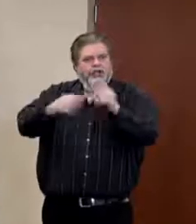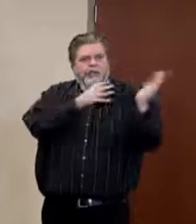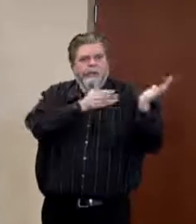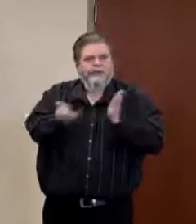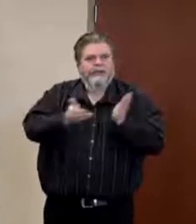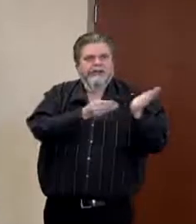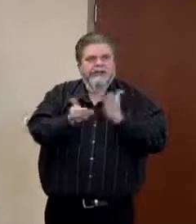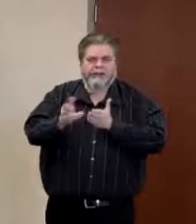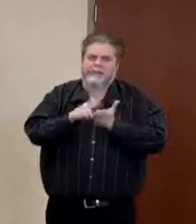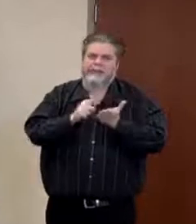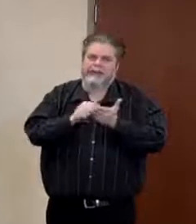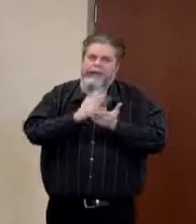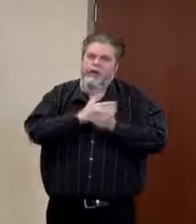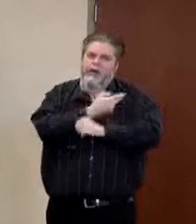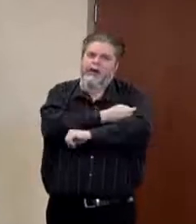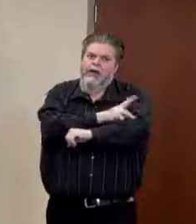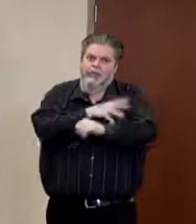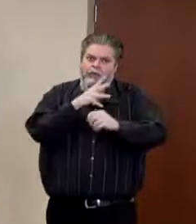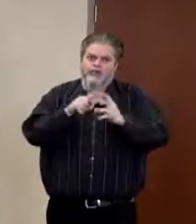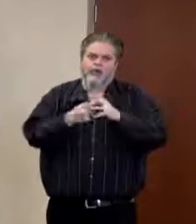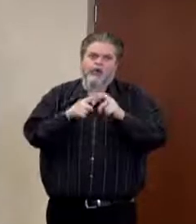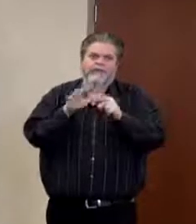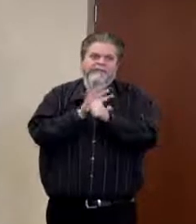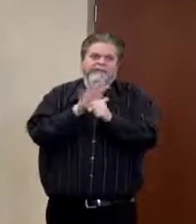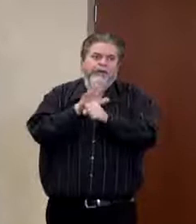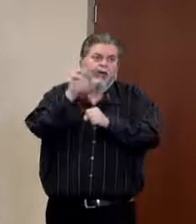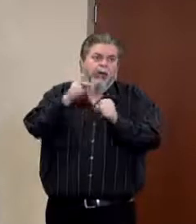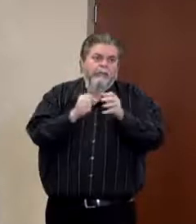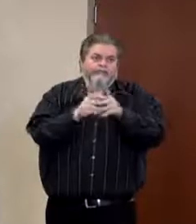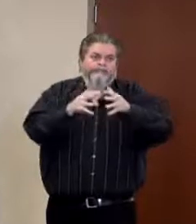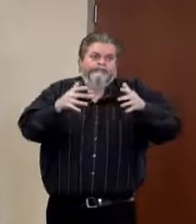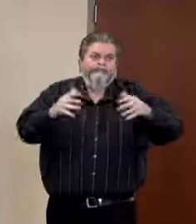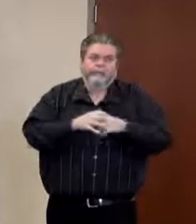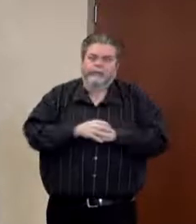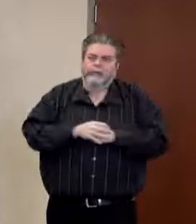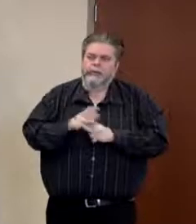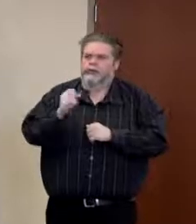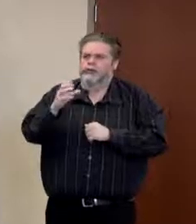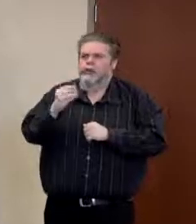area that we continue to recognize a need for in our community is